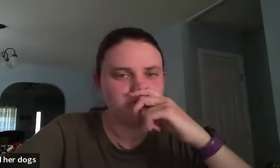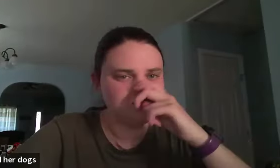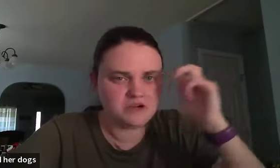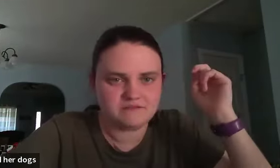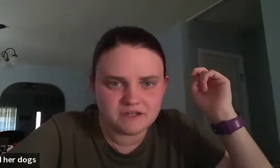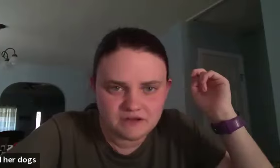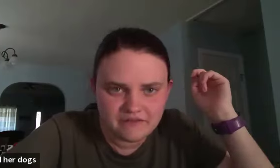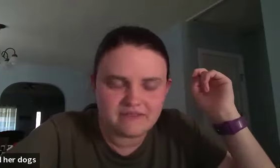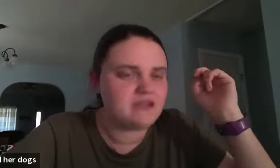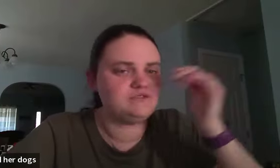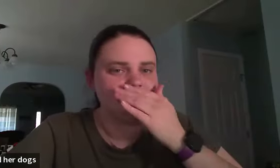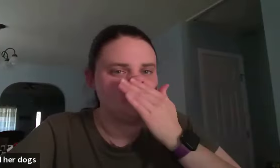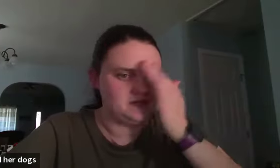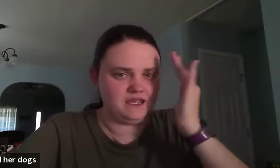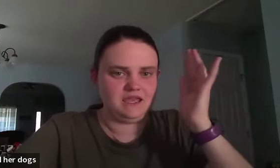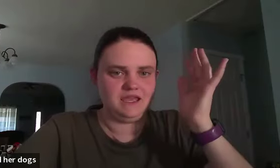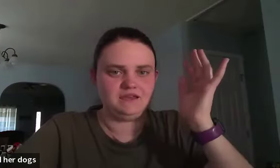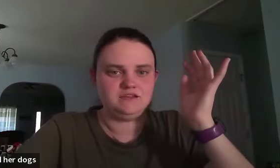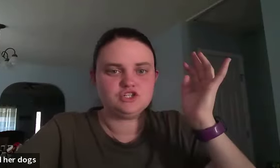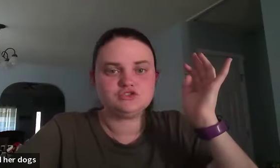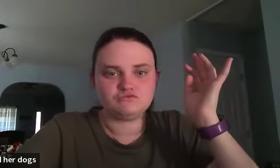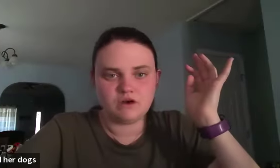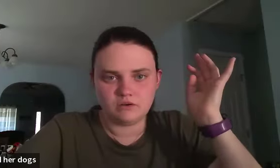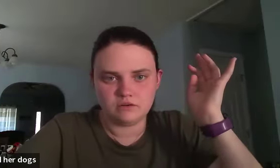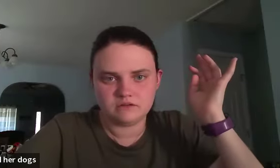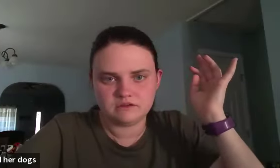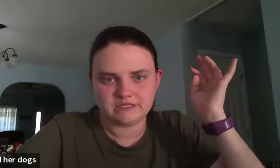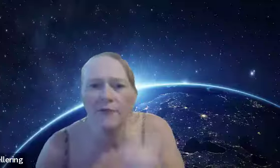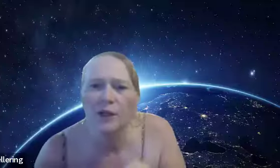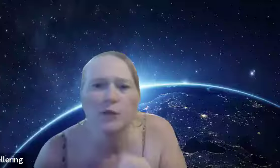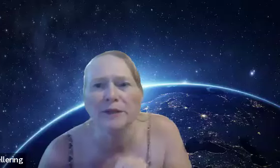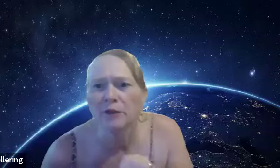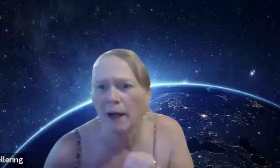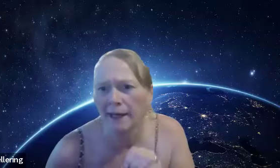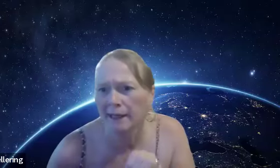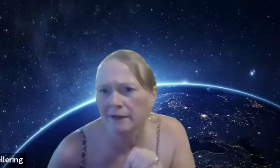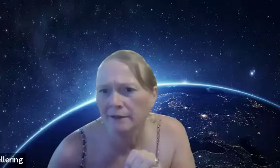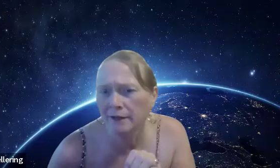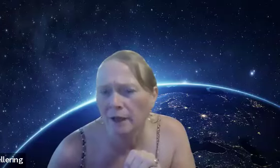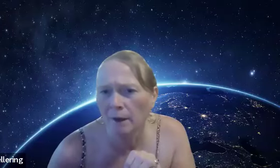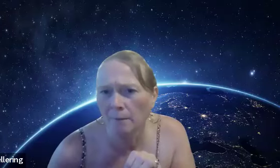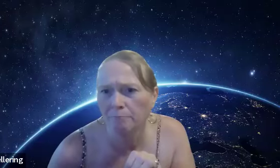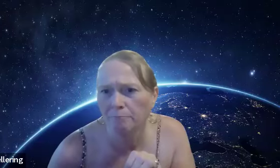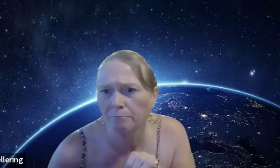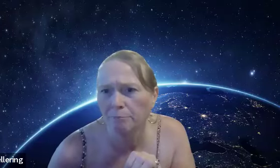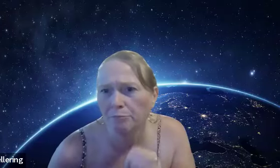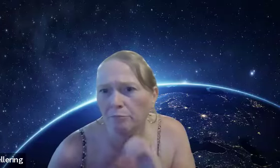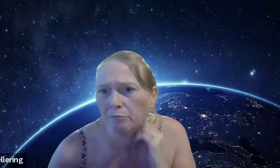always tried figuring that has always been a struggle. Well, I've got you pinned on my end. I